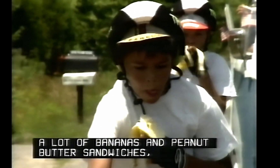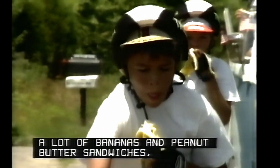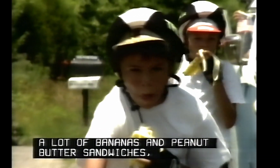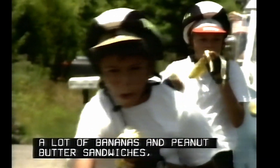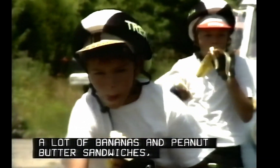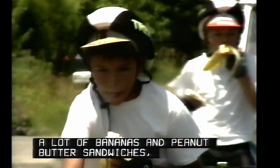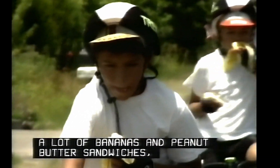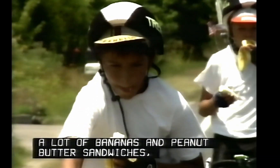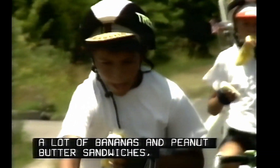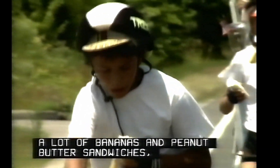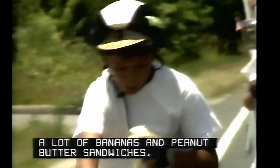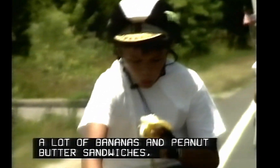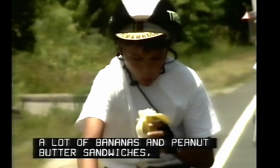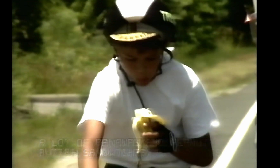donations.